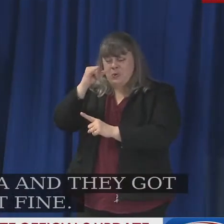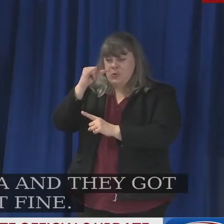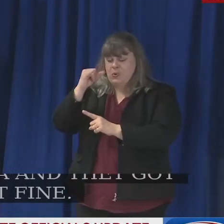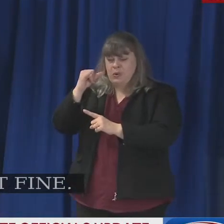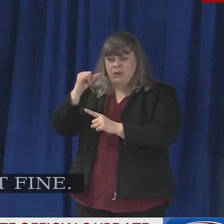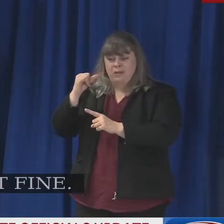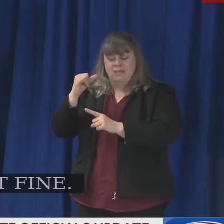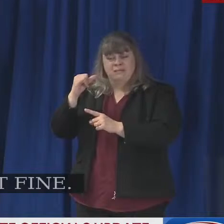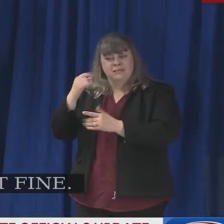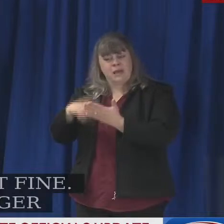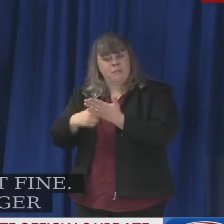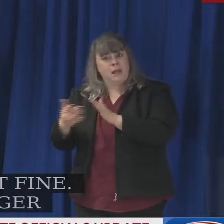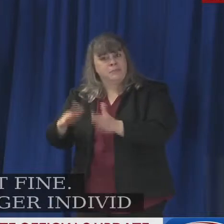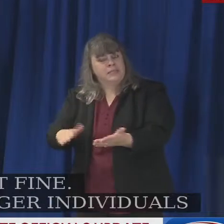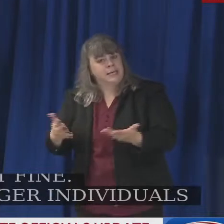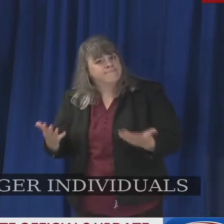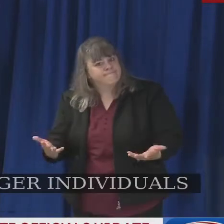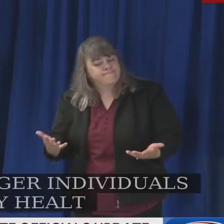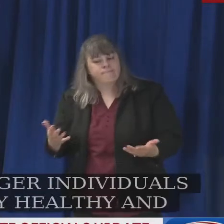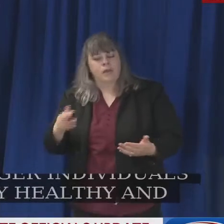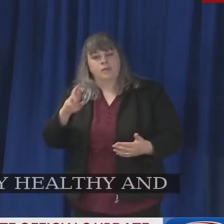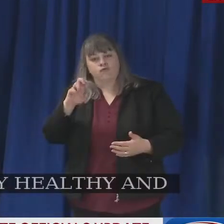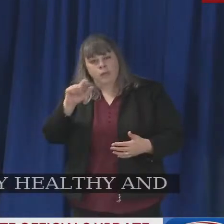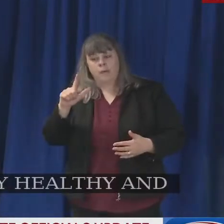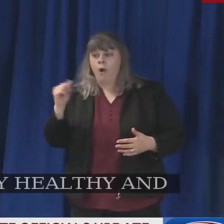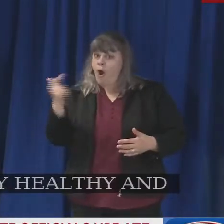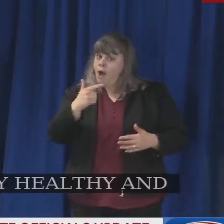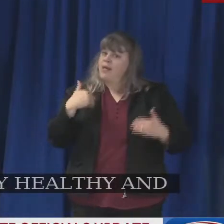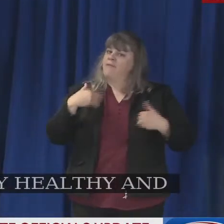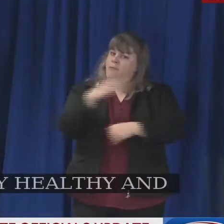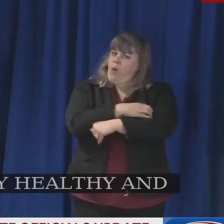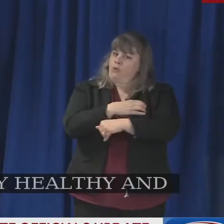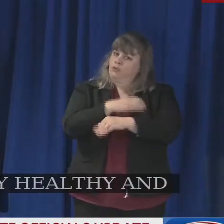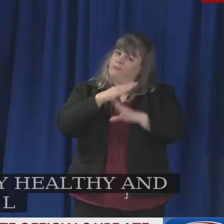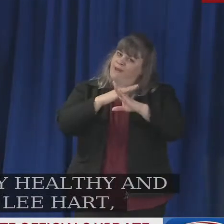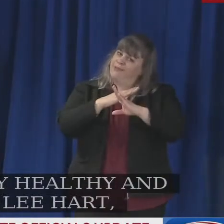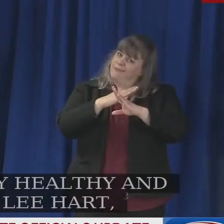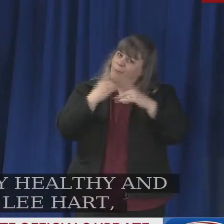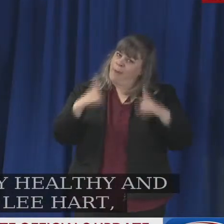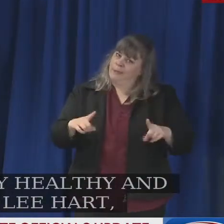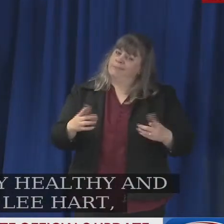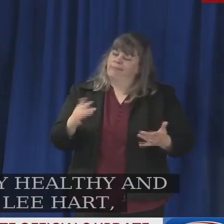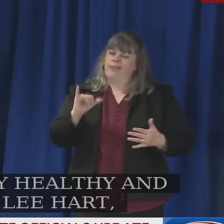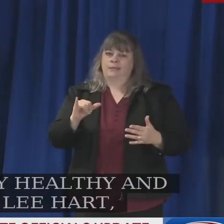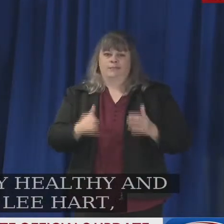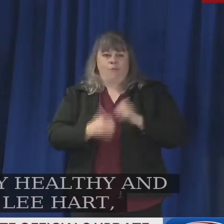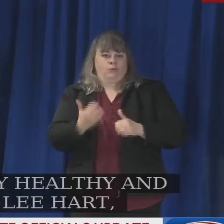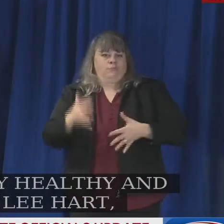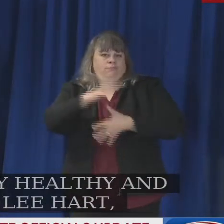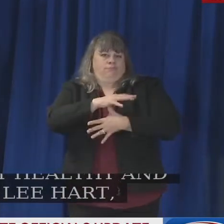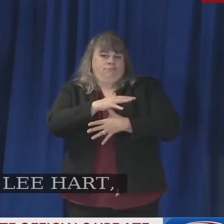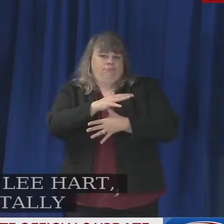sometimes ending in fatality. It's real. But we all have the power to stop it. That's the most important part of all of this.